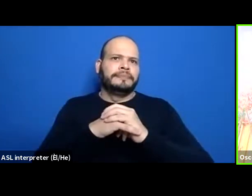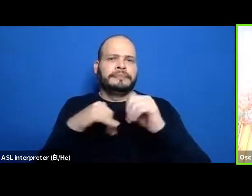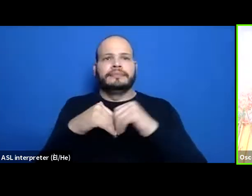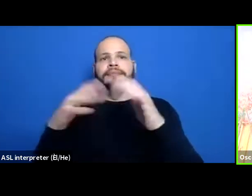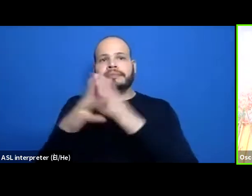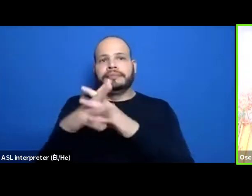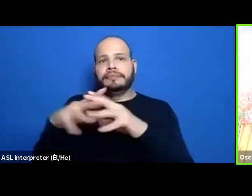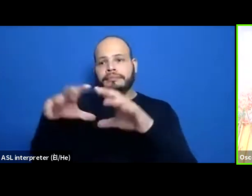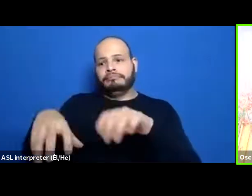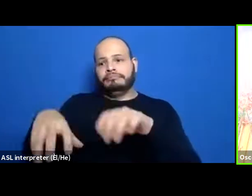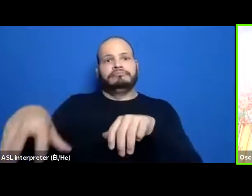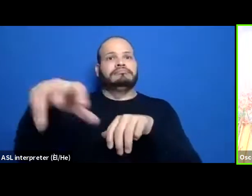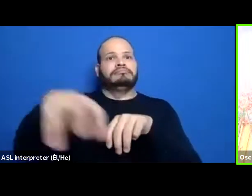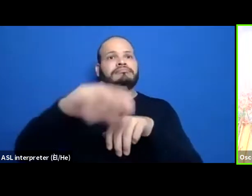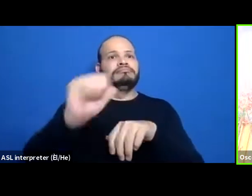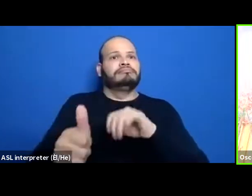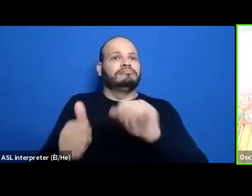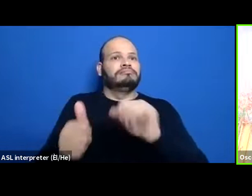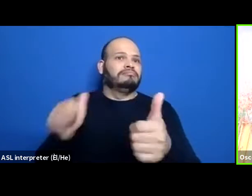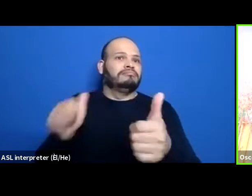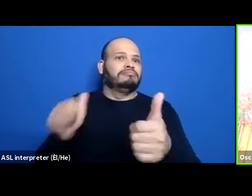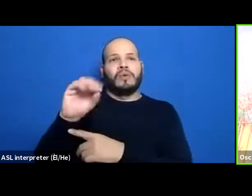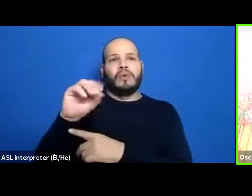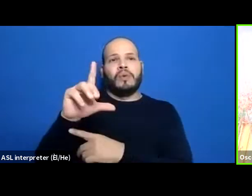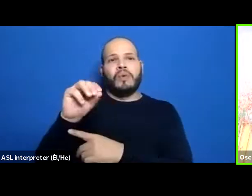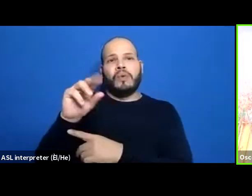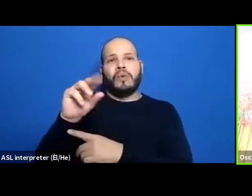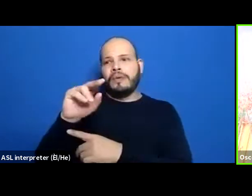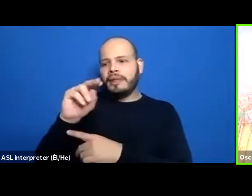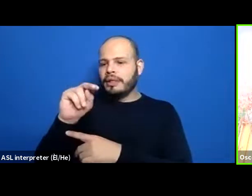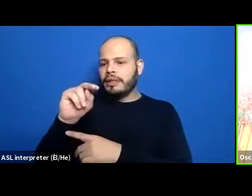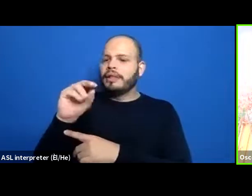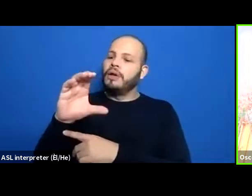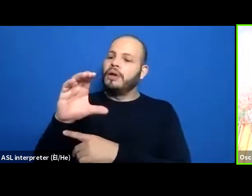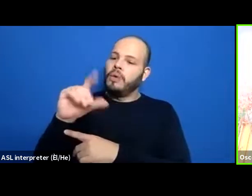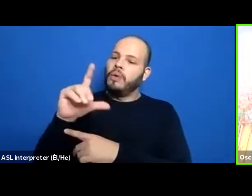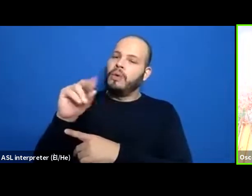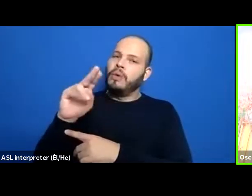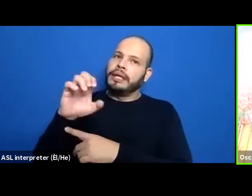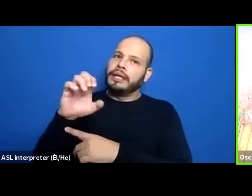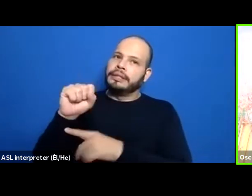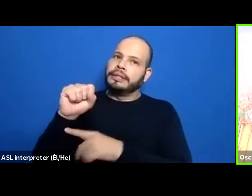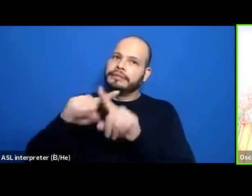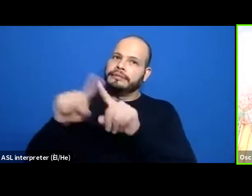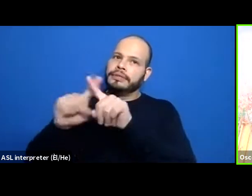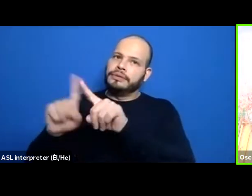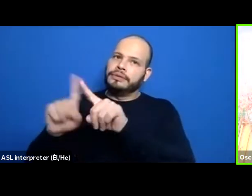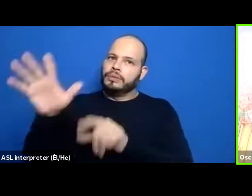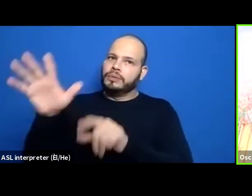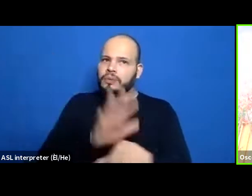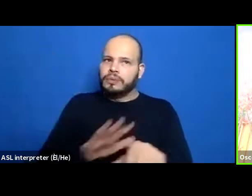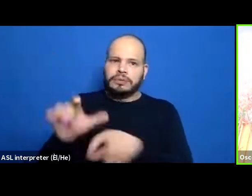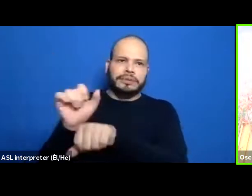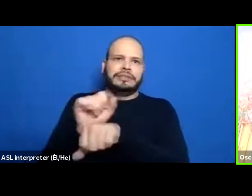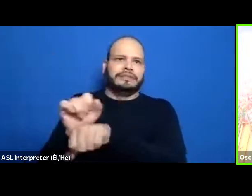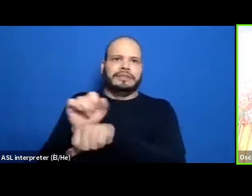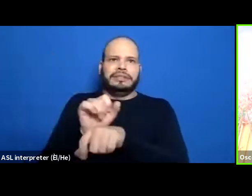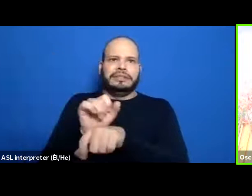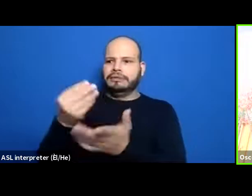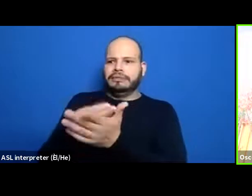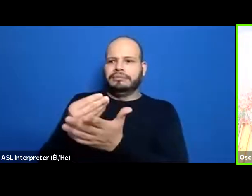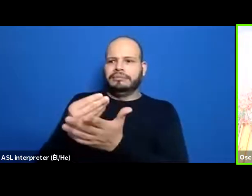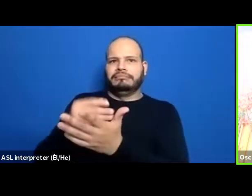of the slave economy itself, to maintain those cultural connections and those freedoms. And I think that's something that we have to begin to think about